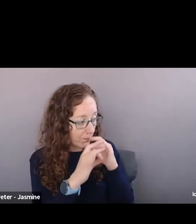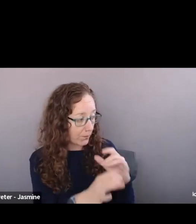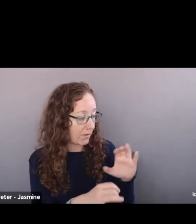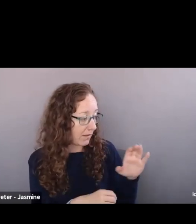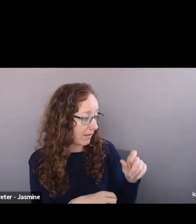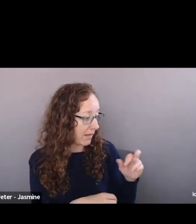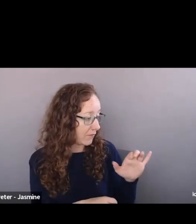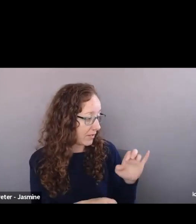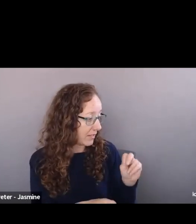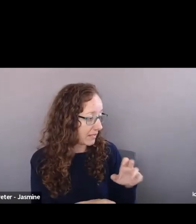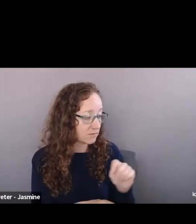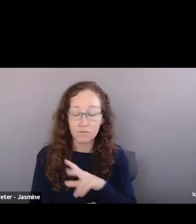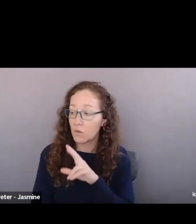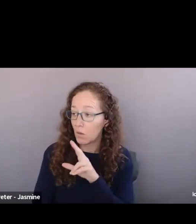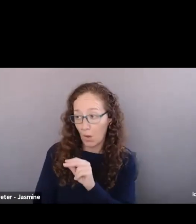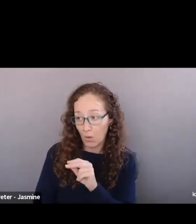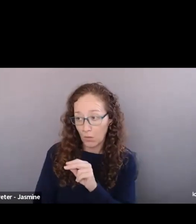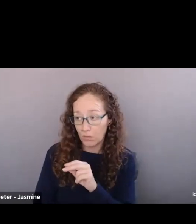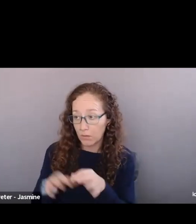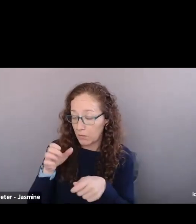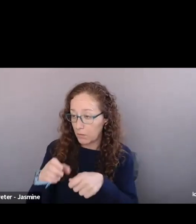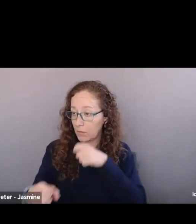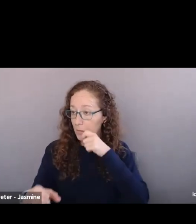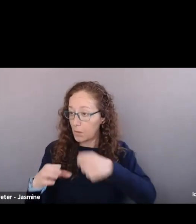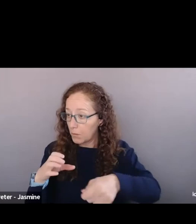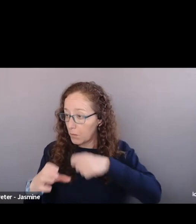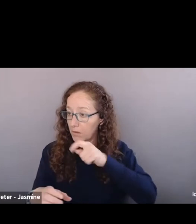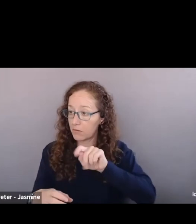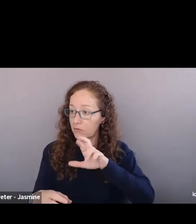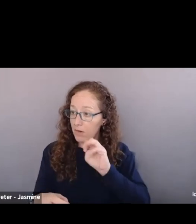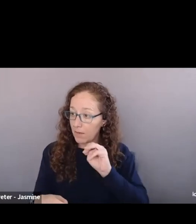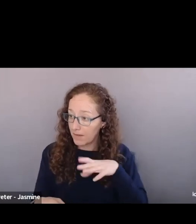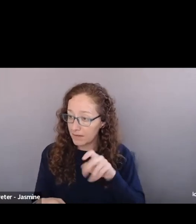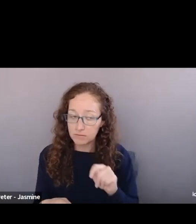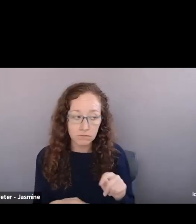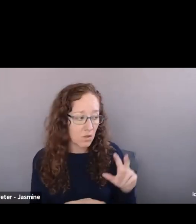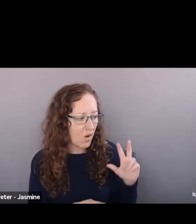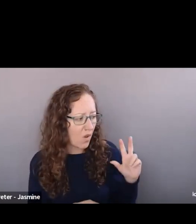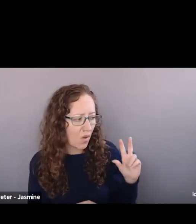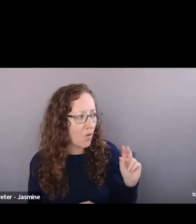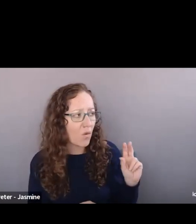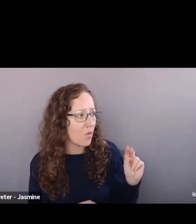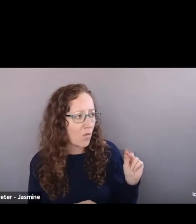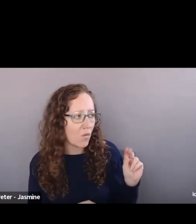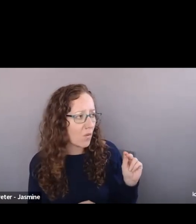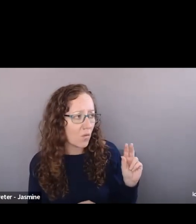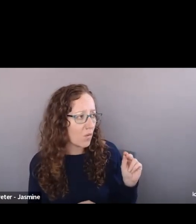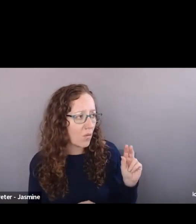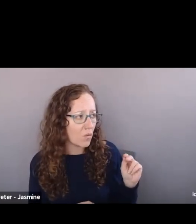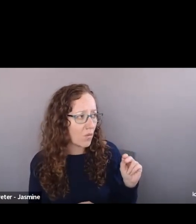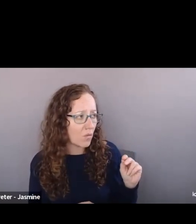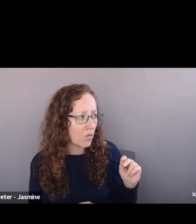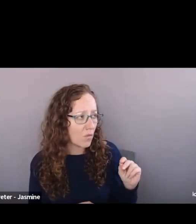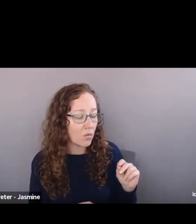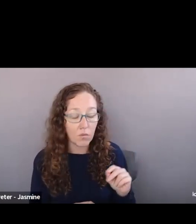I responded. "The trumpet?" "No," I responded. "Oh, how